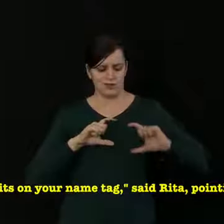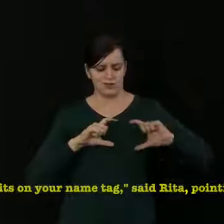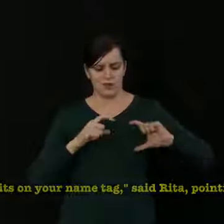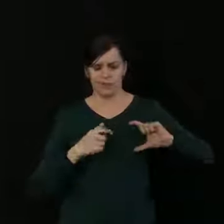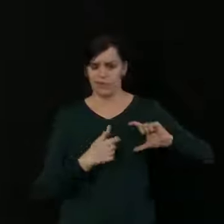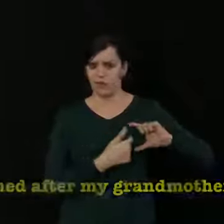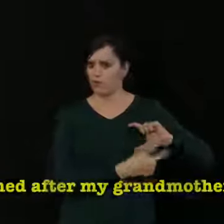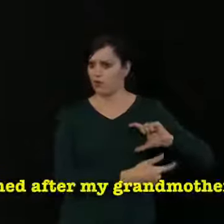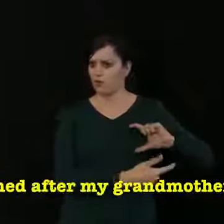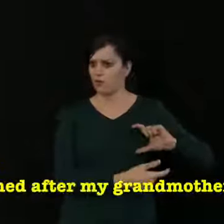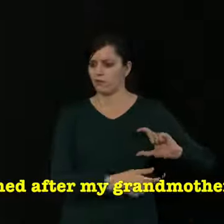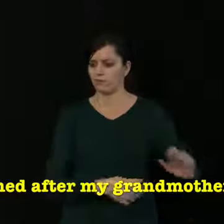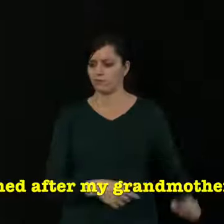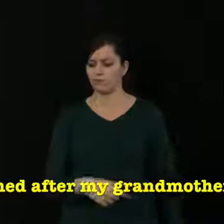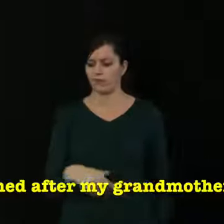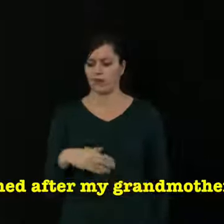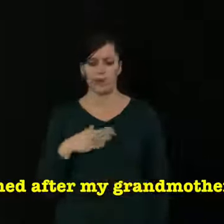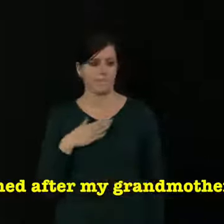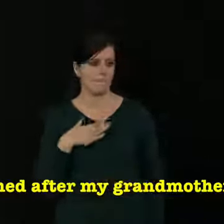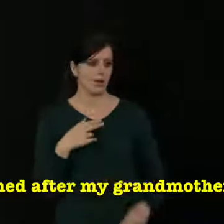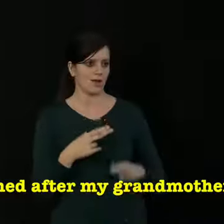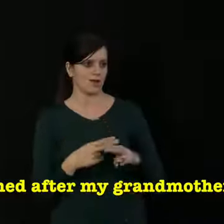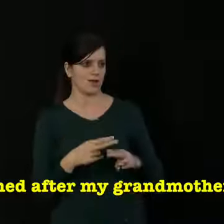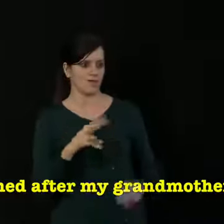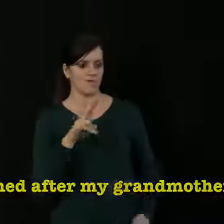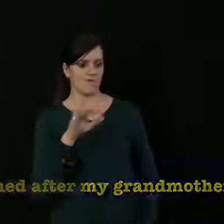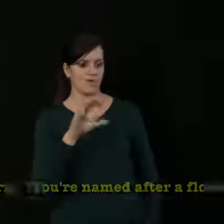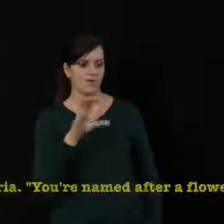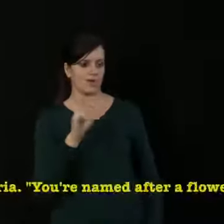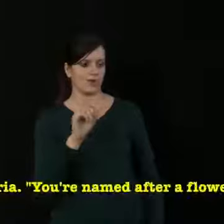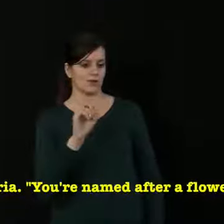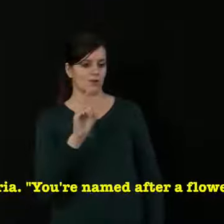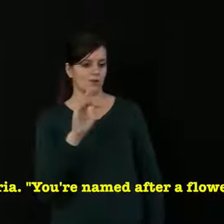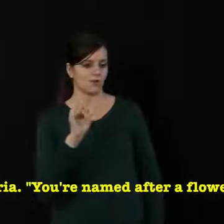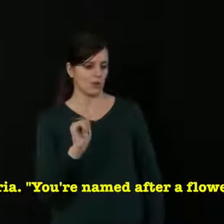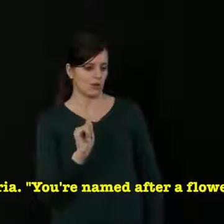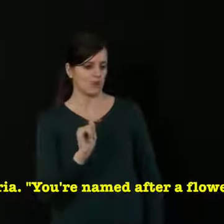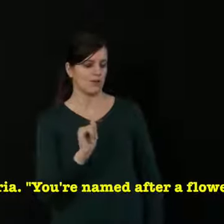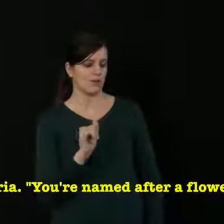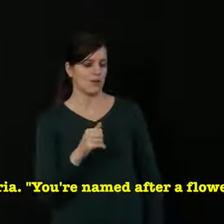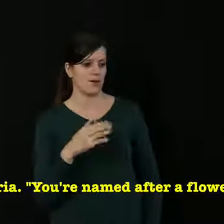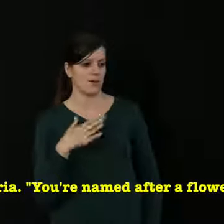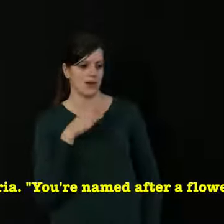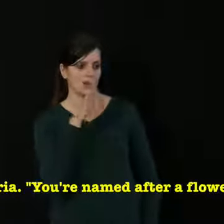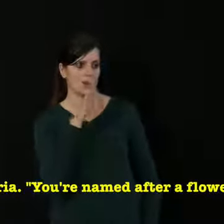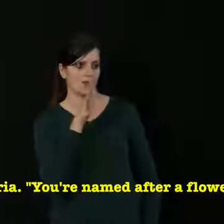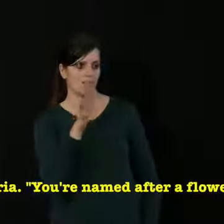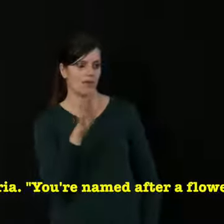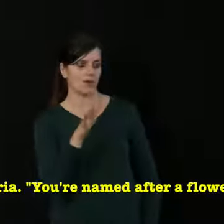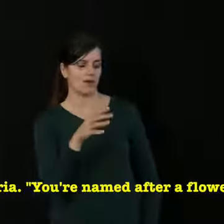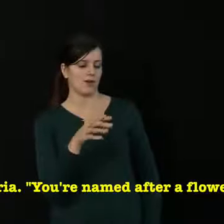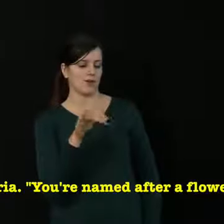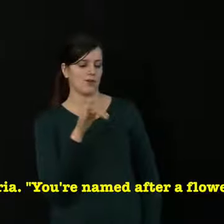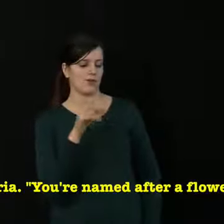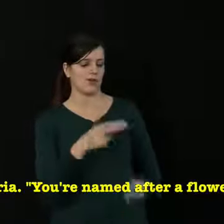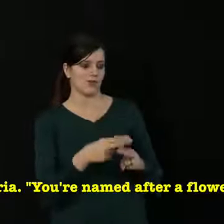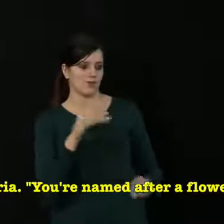pointing. "I'm named after my grandmother," said Victoria. "You're named after a flower."